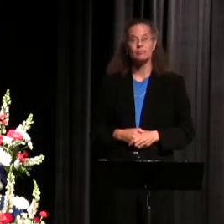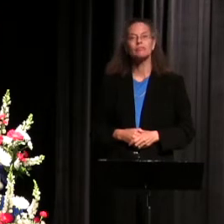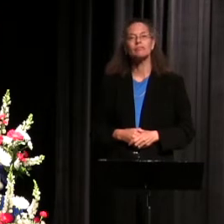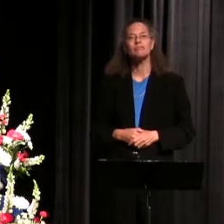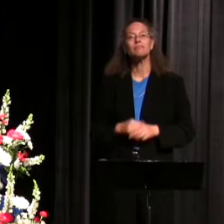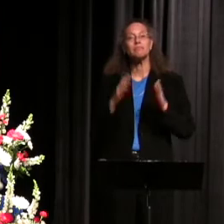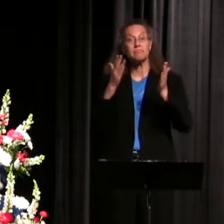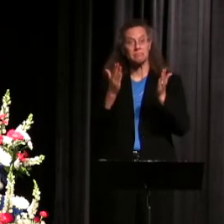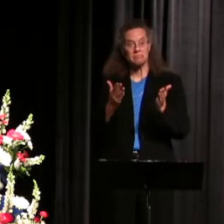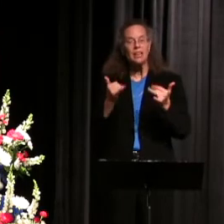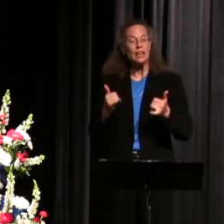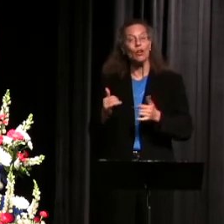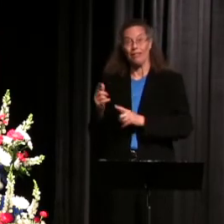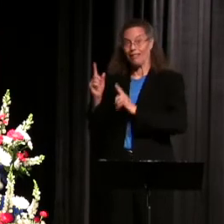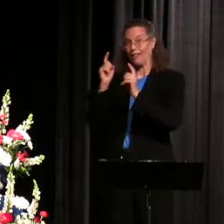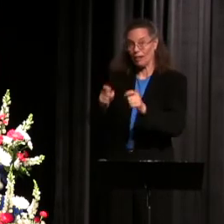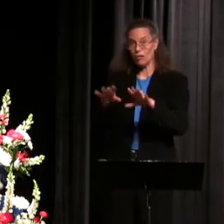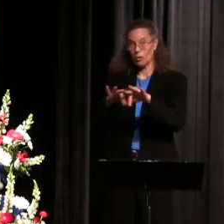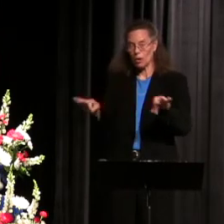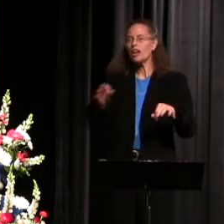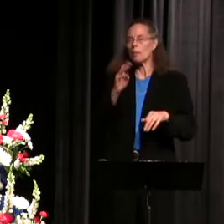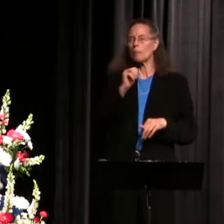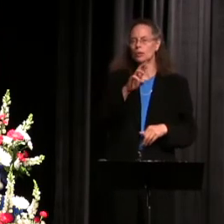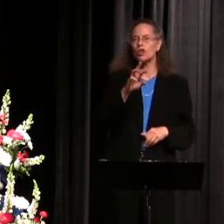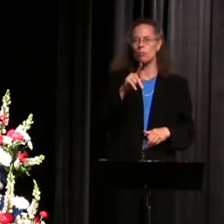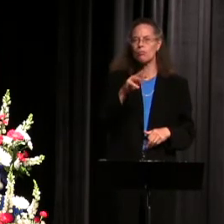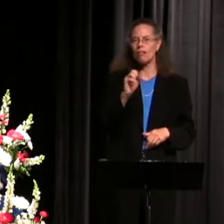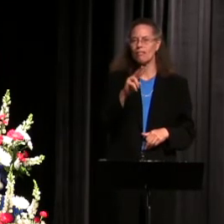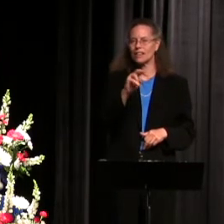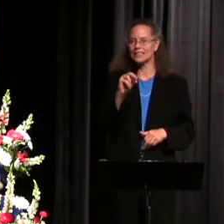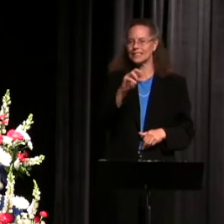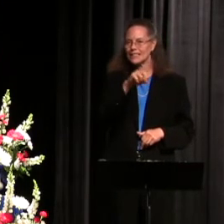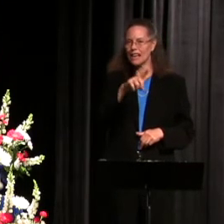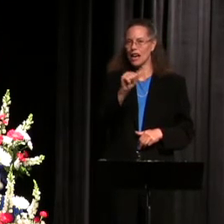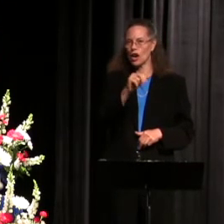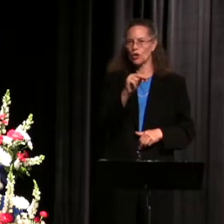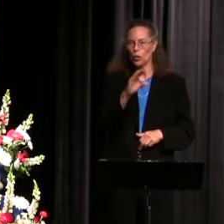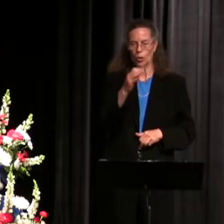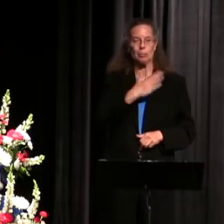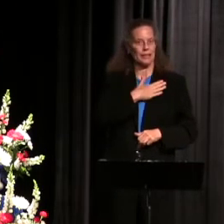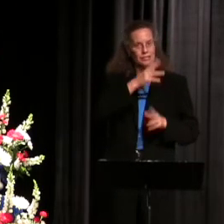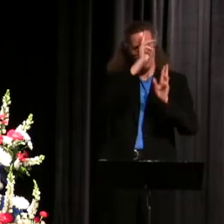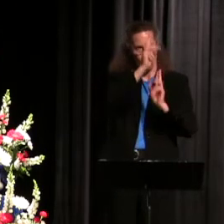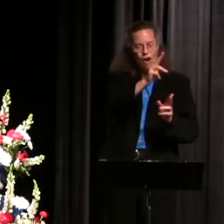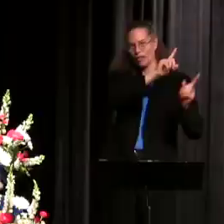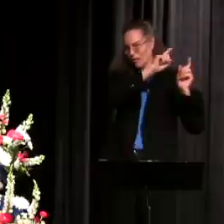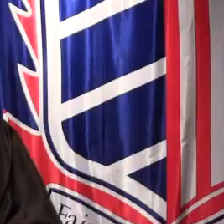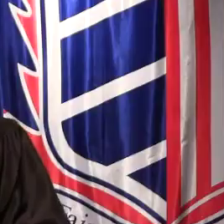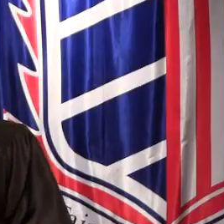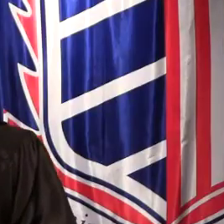And now for the conferring of the diplomas. Mr. Provenzano, would you please now do us the honor of conferring the diplomas?